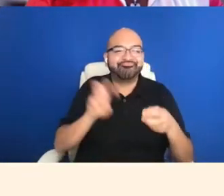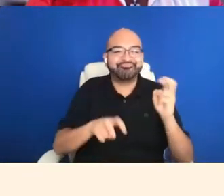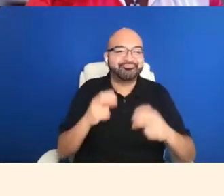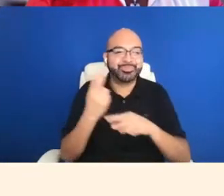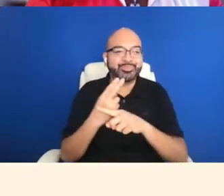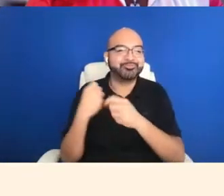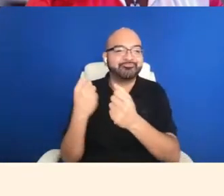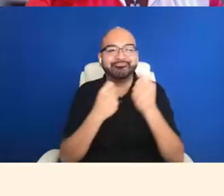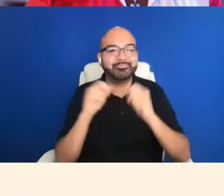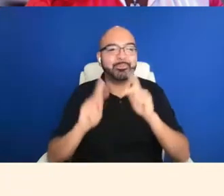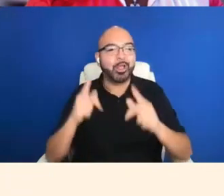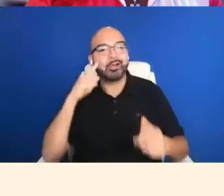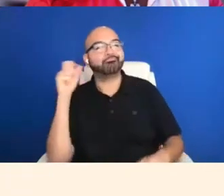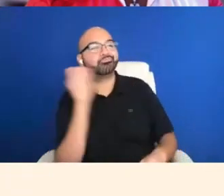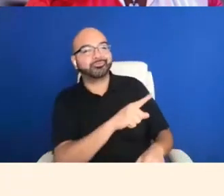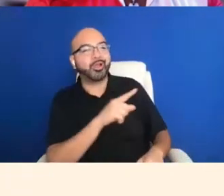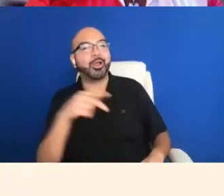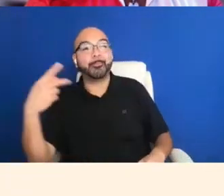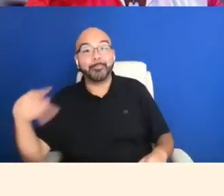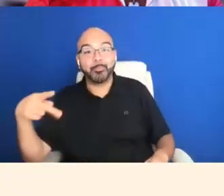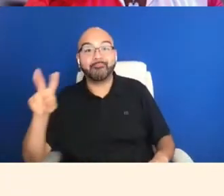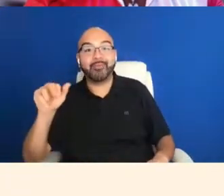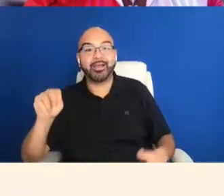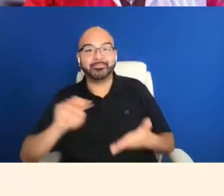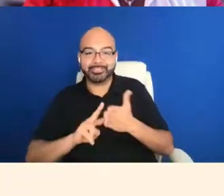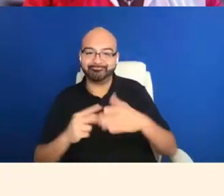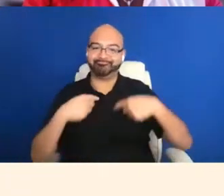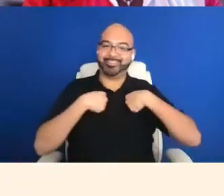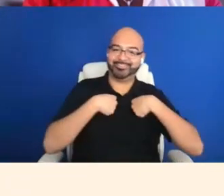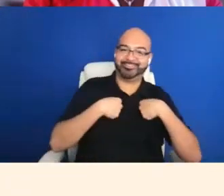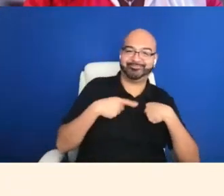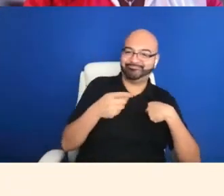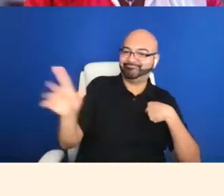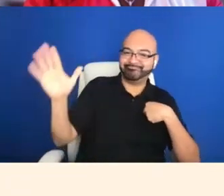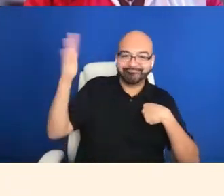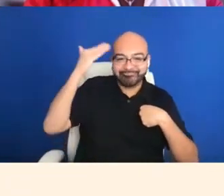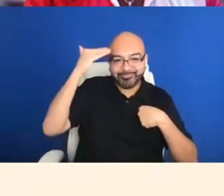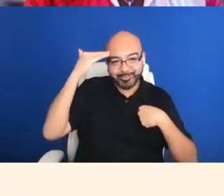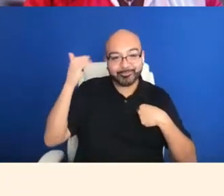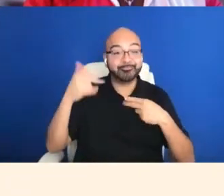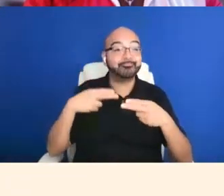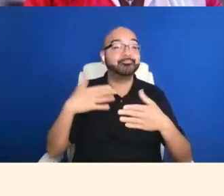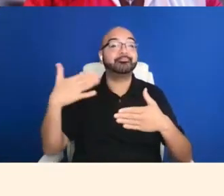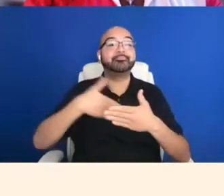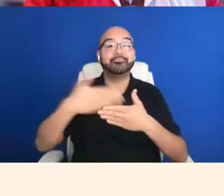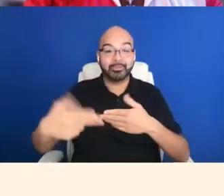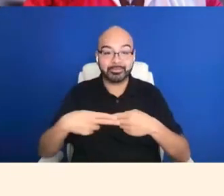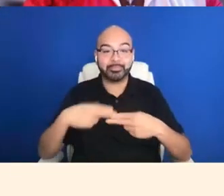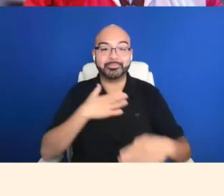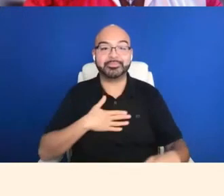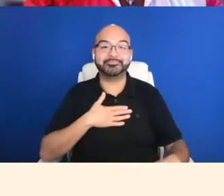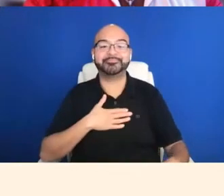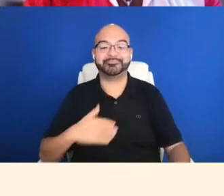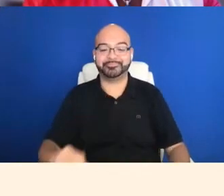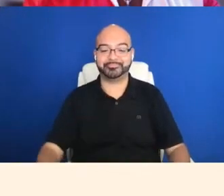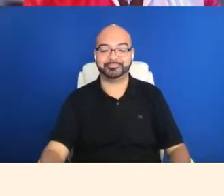that purple van. They know it. Um, you can transition over.